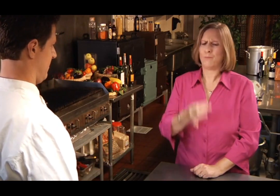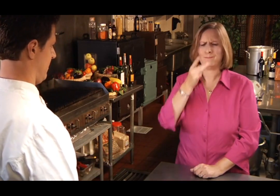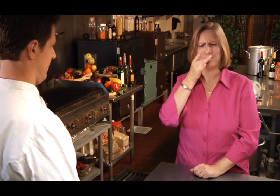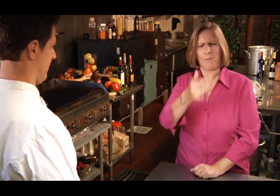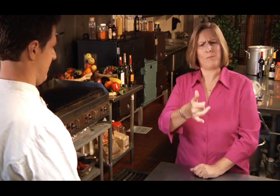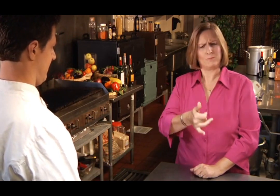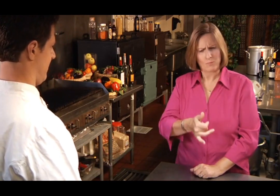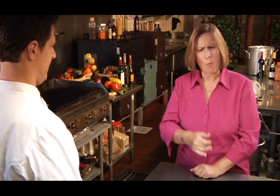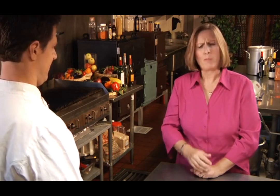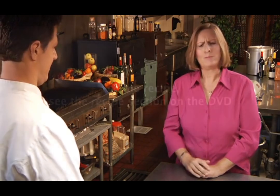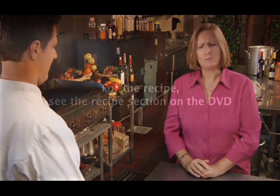That's delicious.